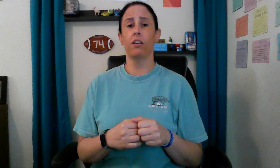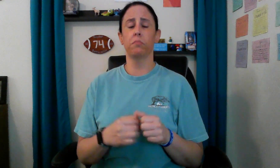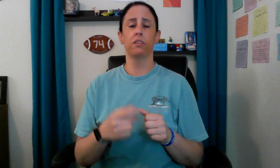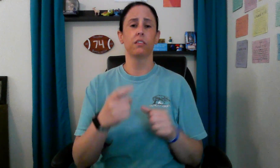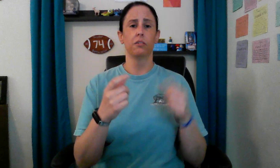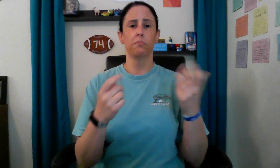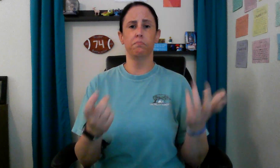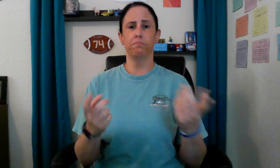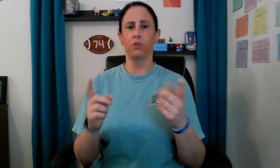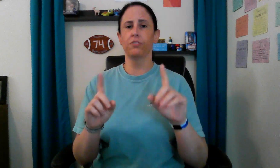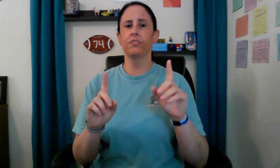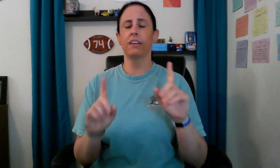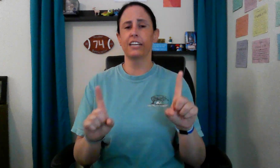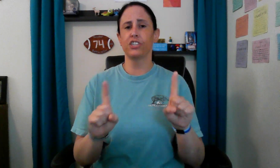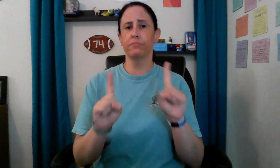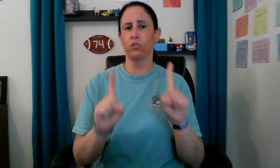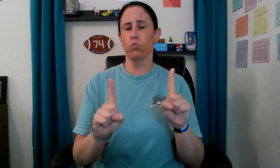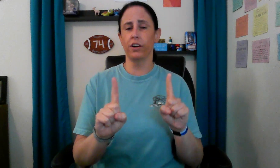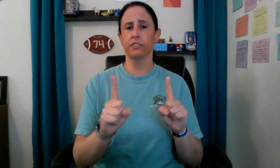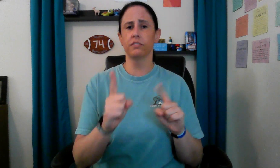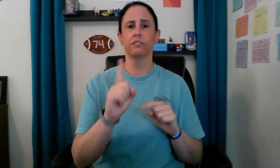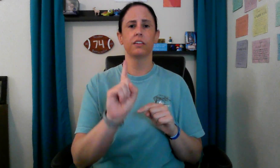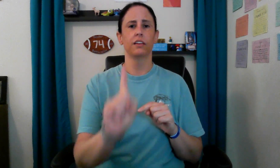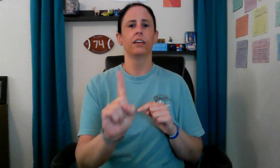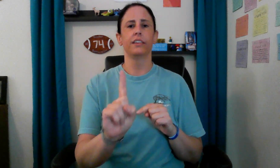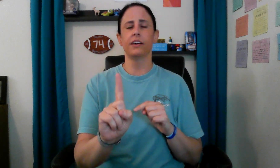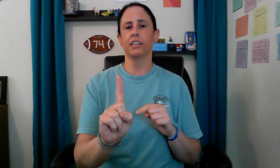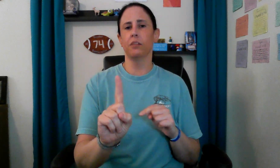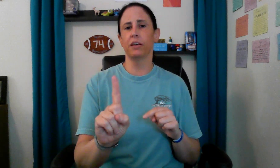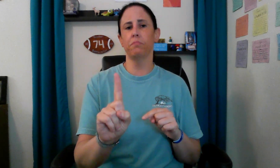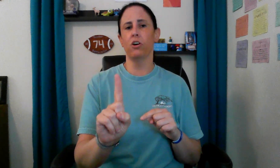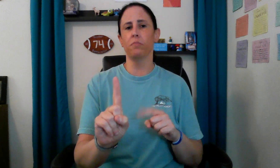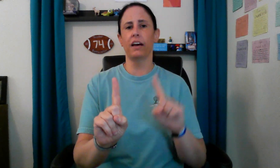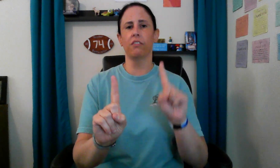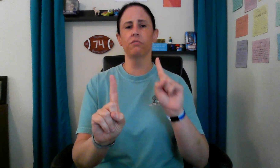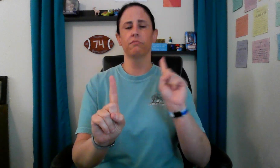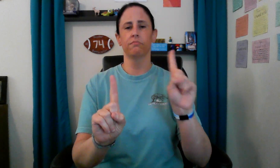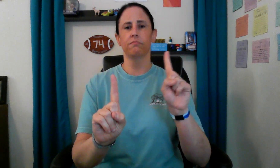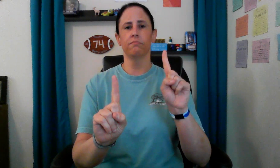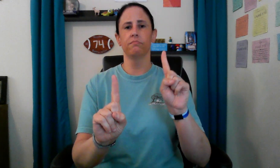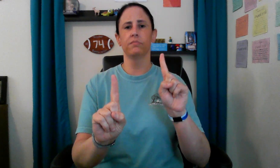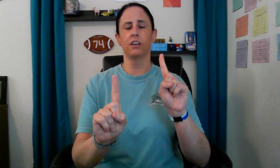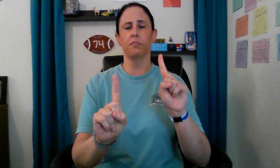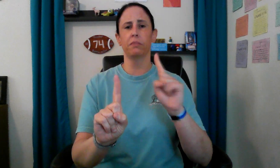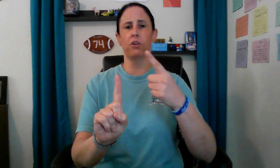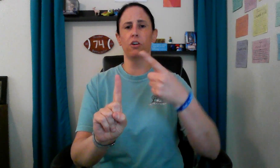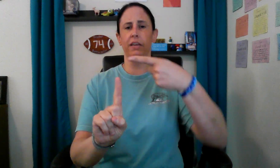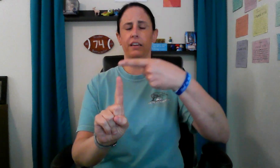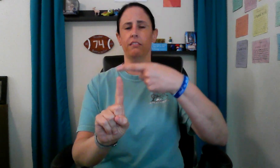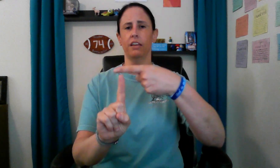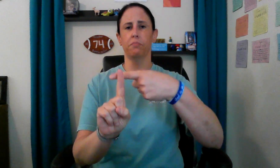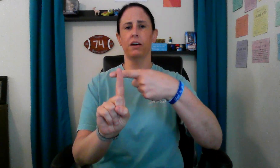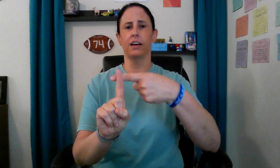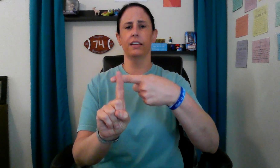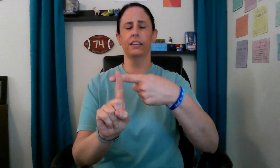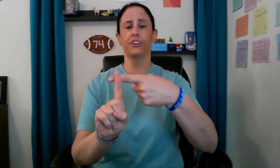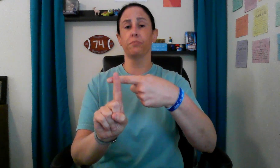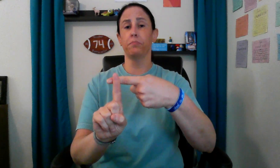From, both hand shapes are ones. Non-dominant, palm out, dominant, palm in and behind, and you're